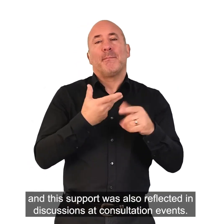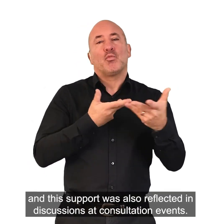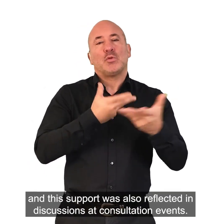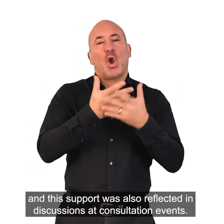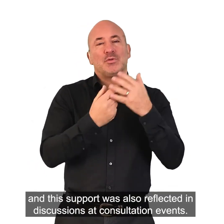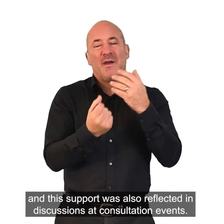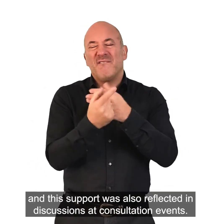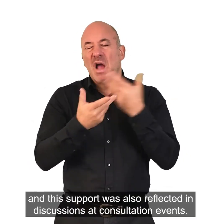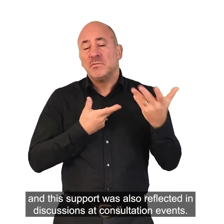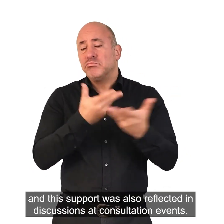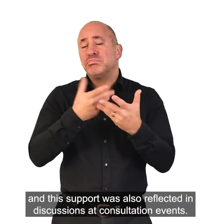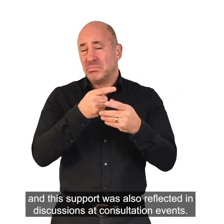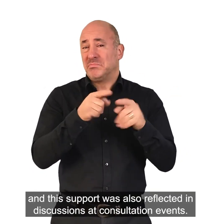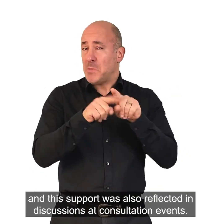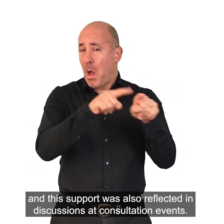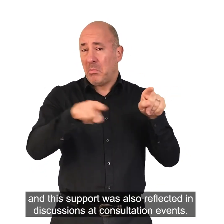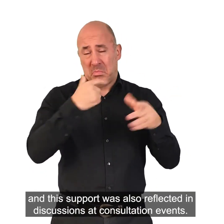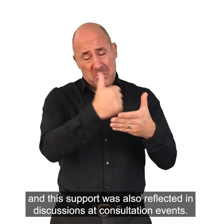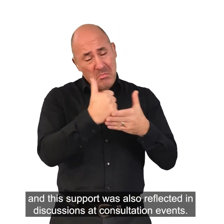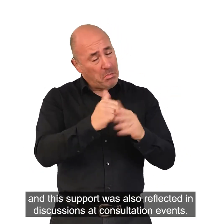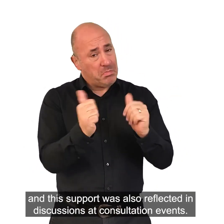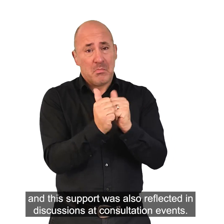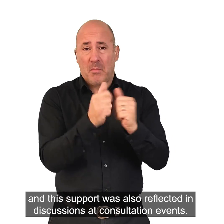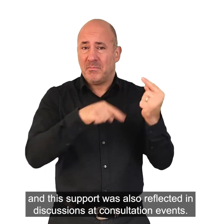And this support was also reflected in discussions at consultation events.